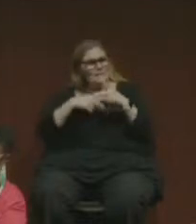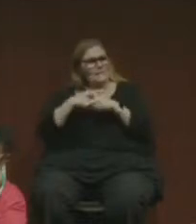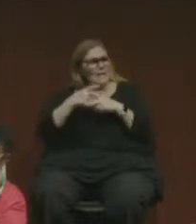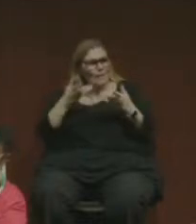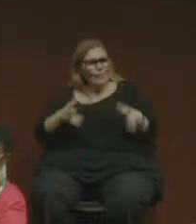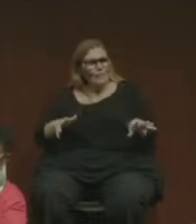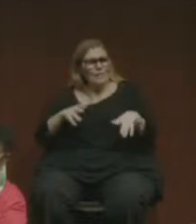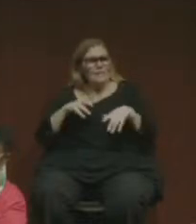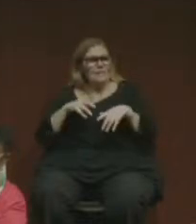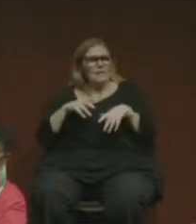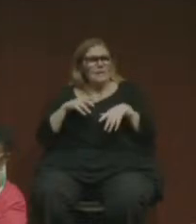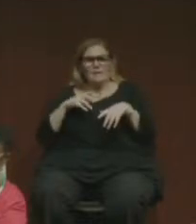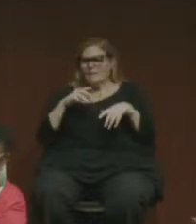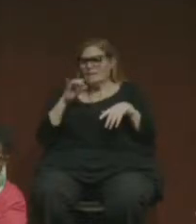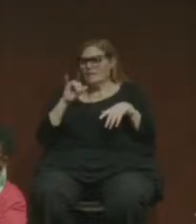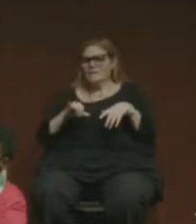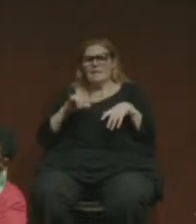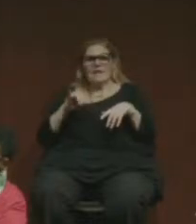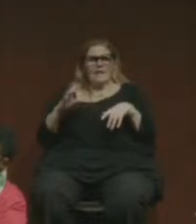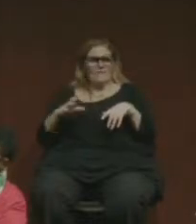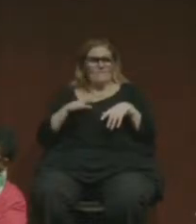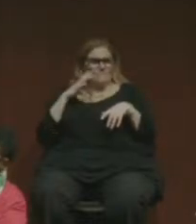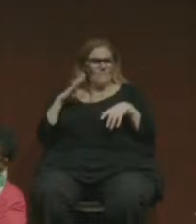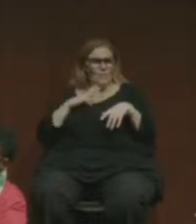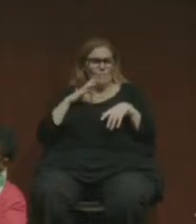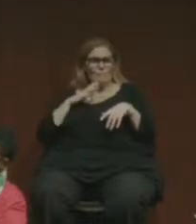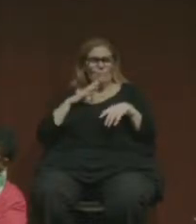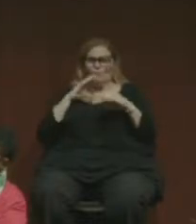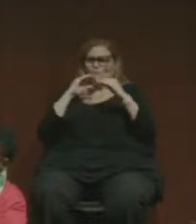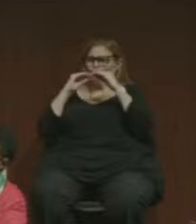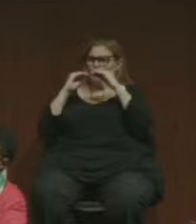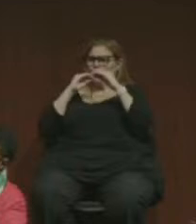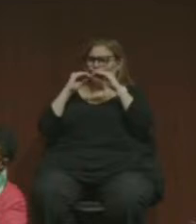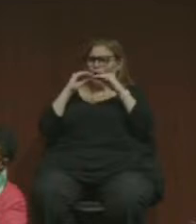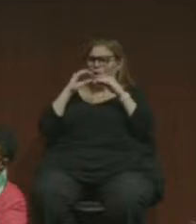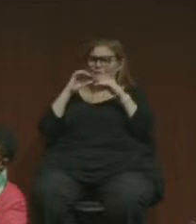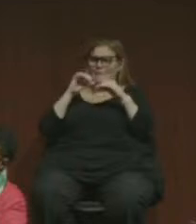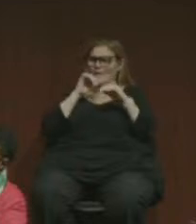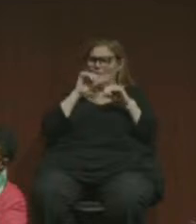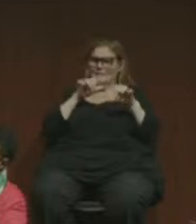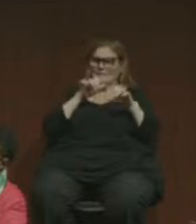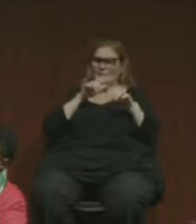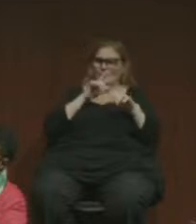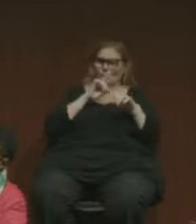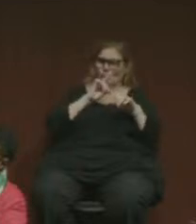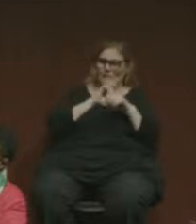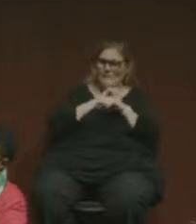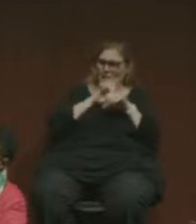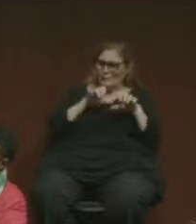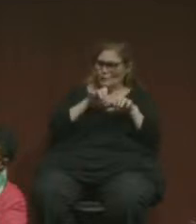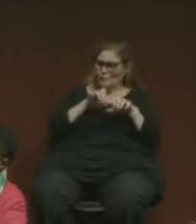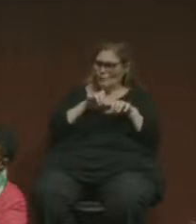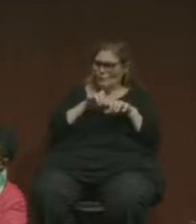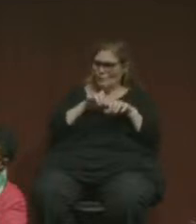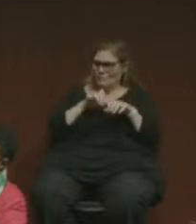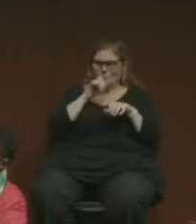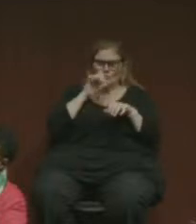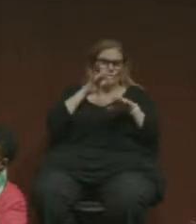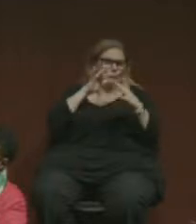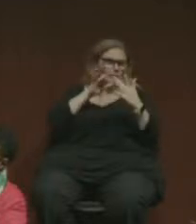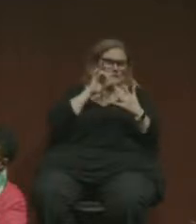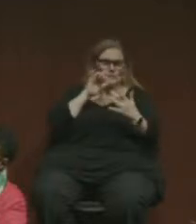that formal CARICOM reparations discourse doesn't quite do, reach, won't